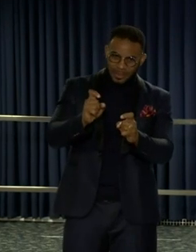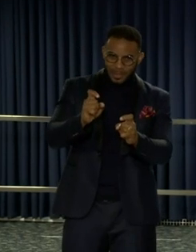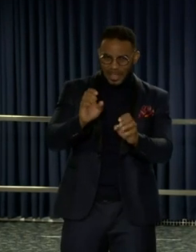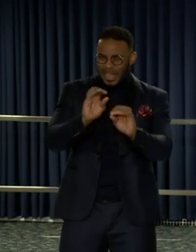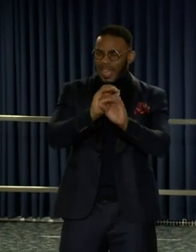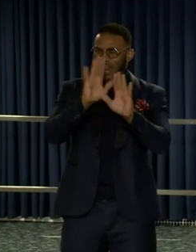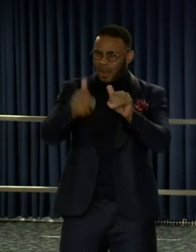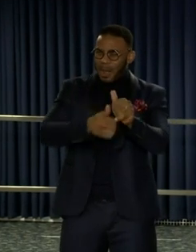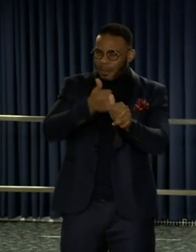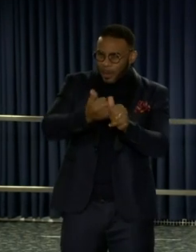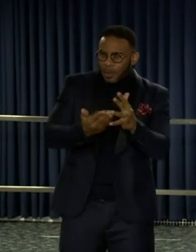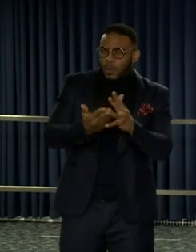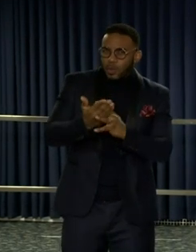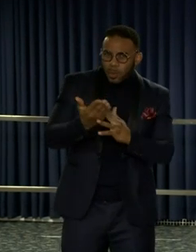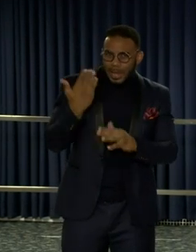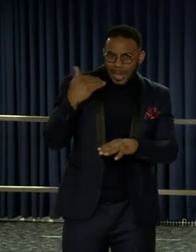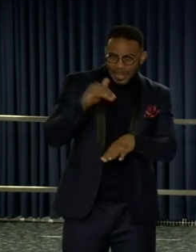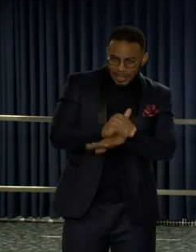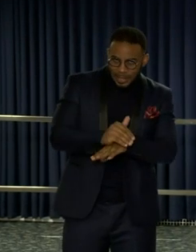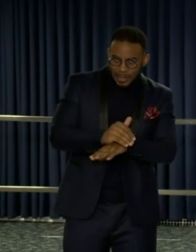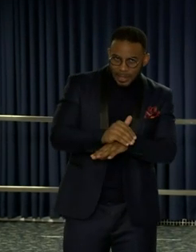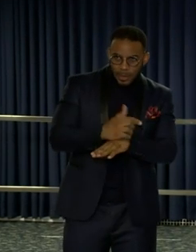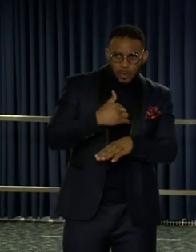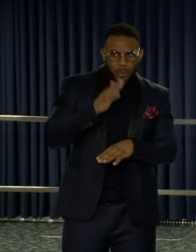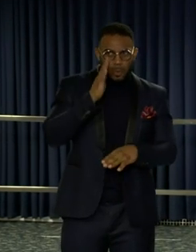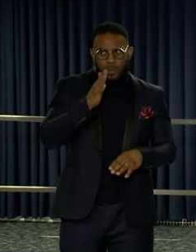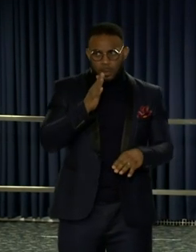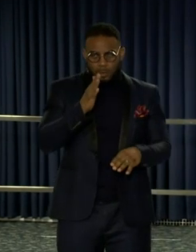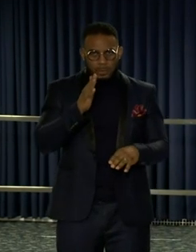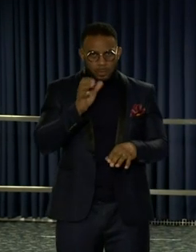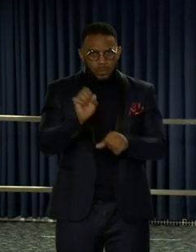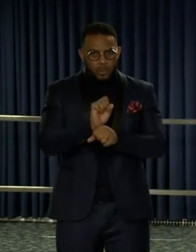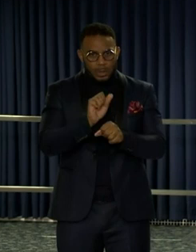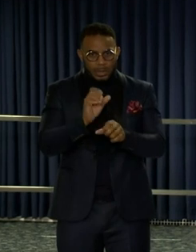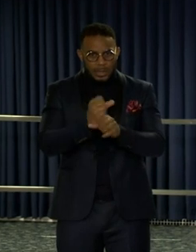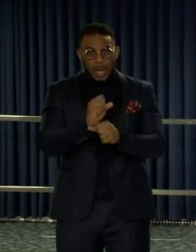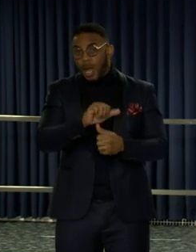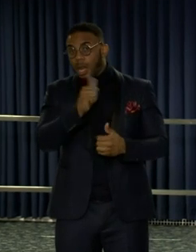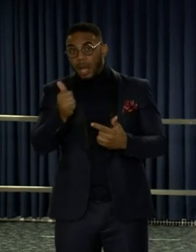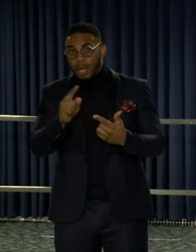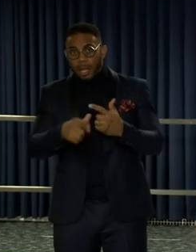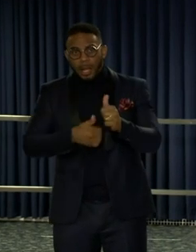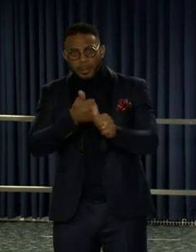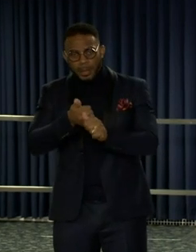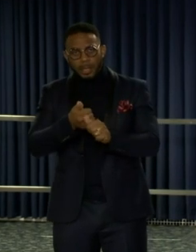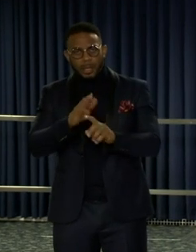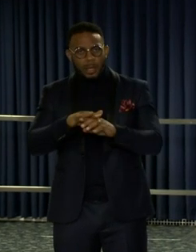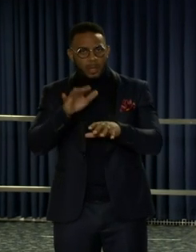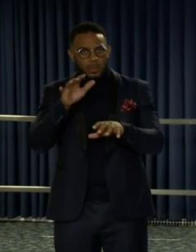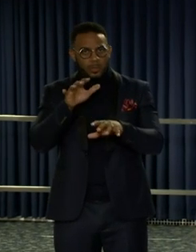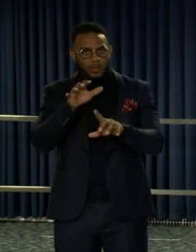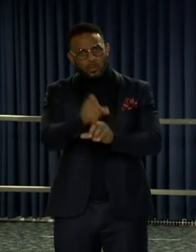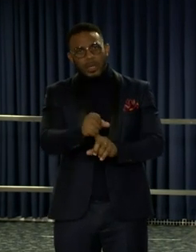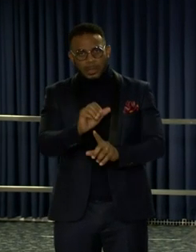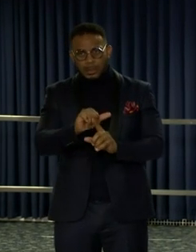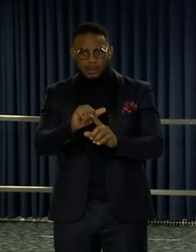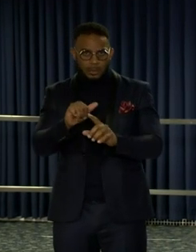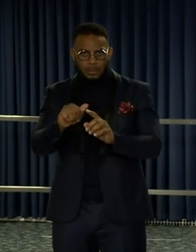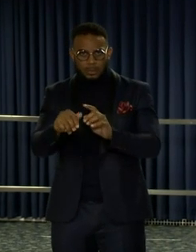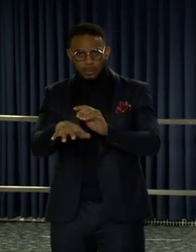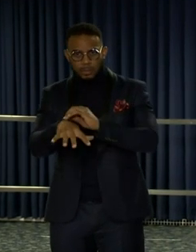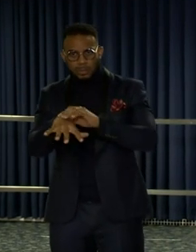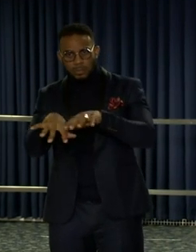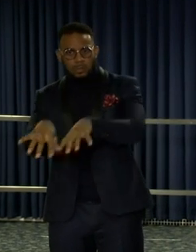A clear update through last night, and we will work to get another update on arrest and